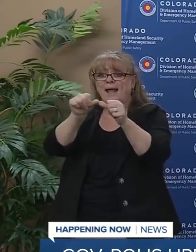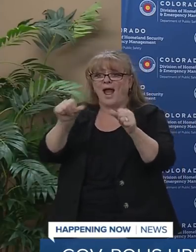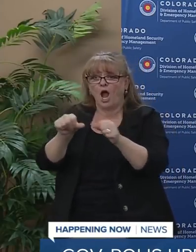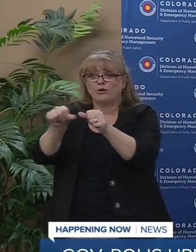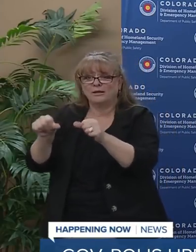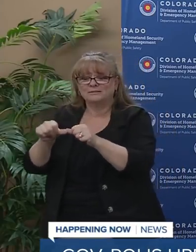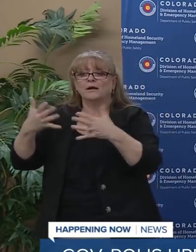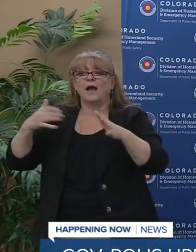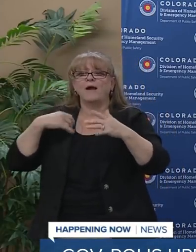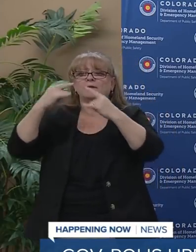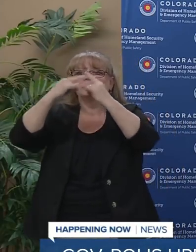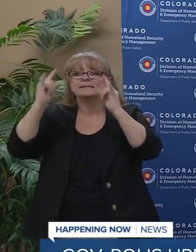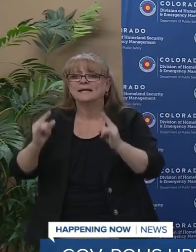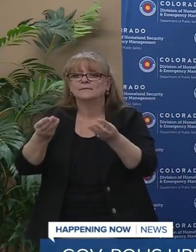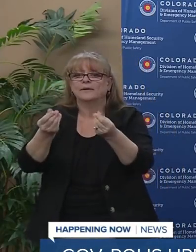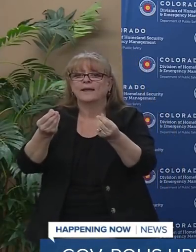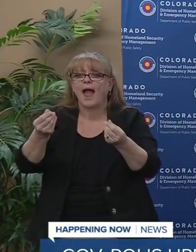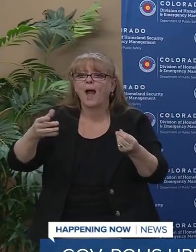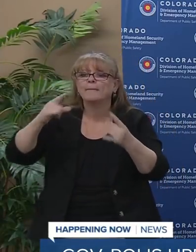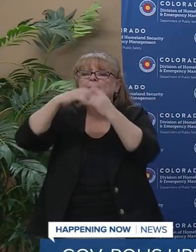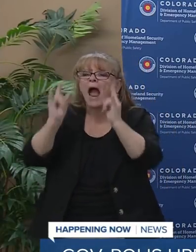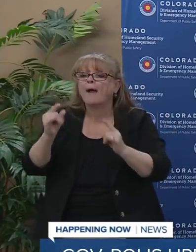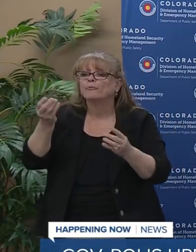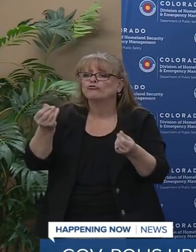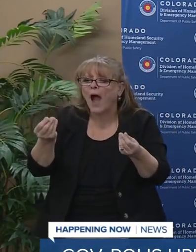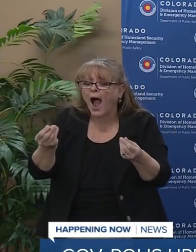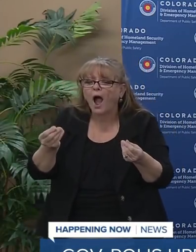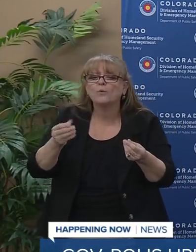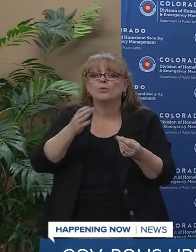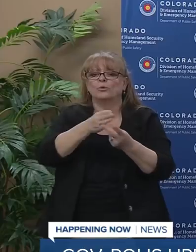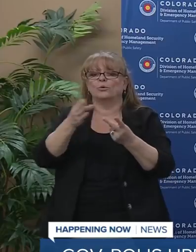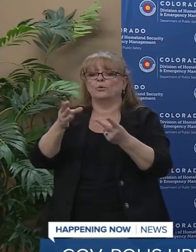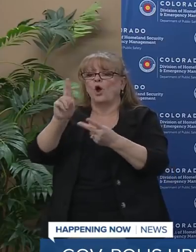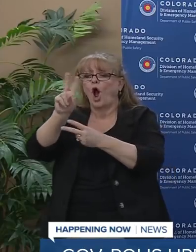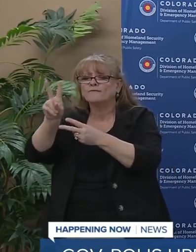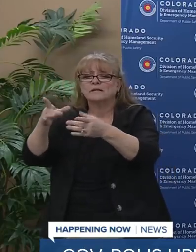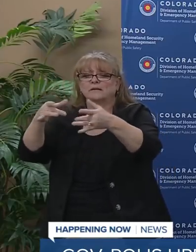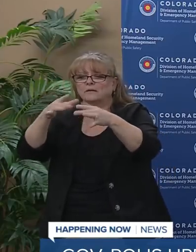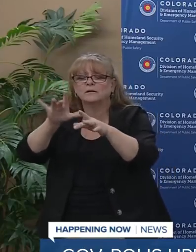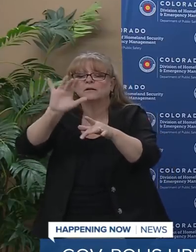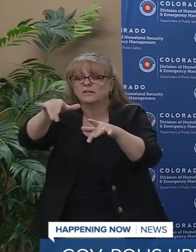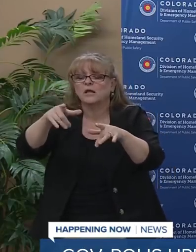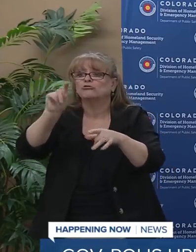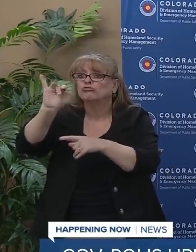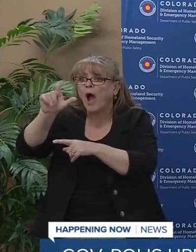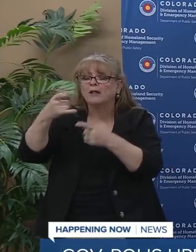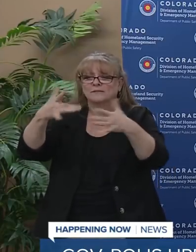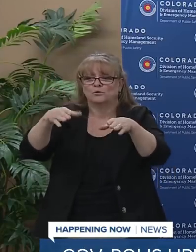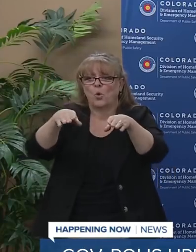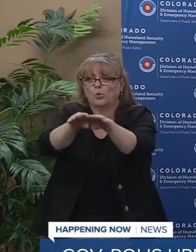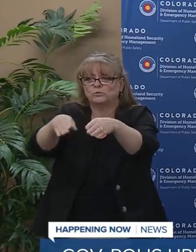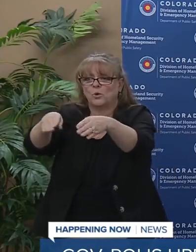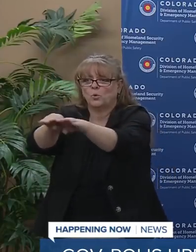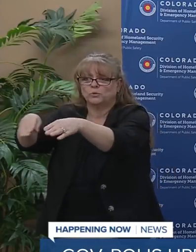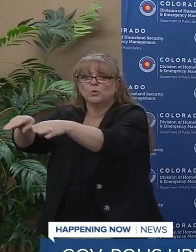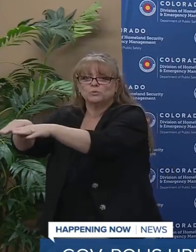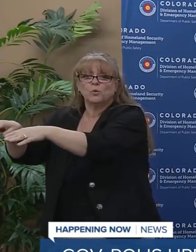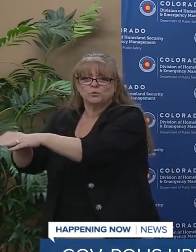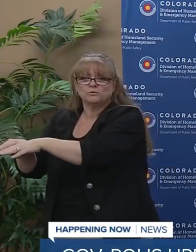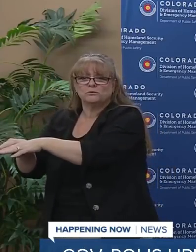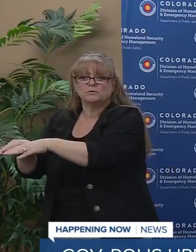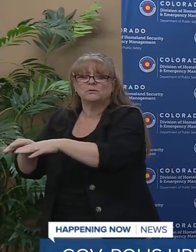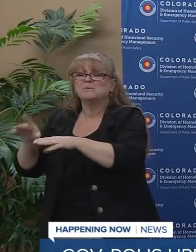Playground equipment and playgrounds across the state should be closed. This is important for everybody to know that this is